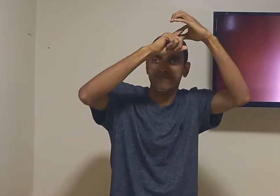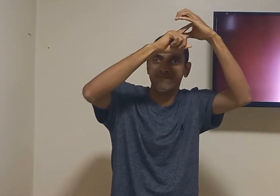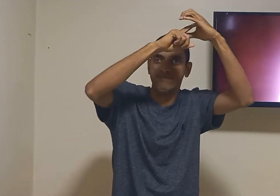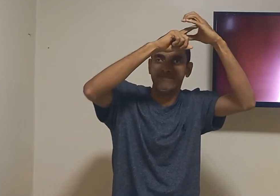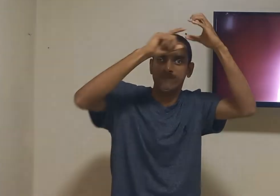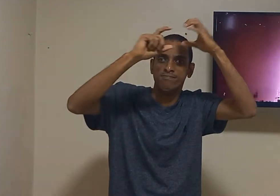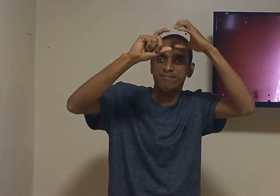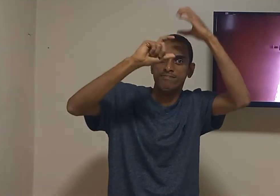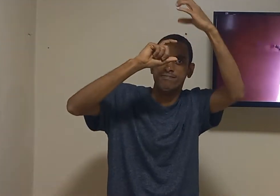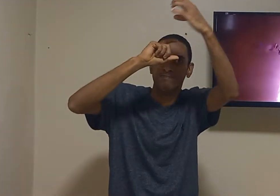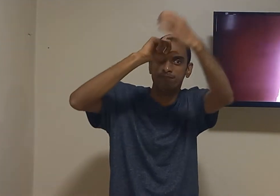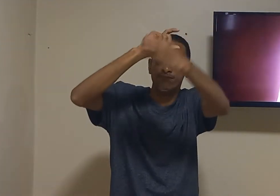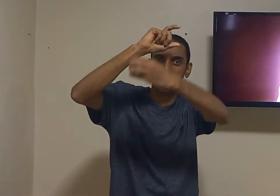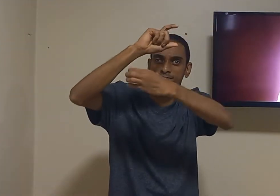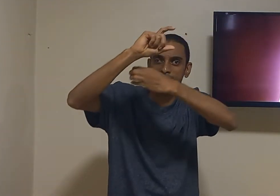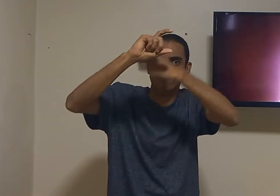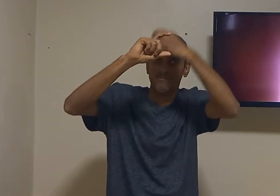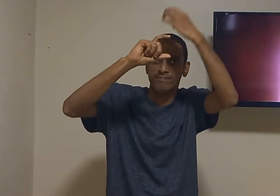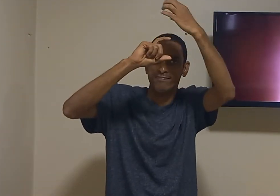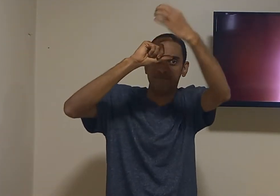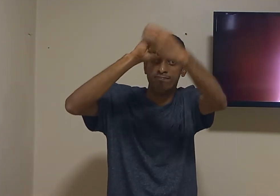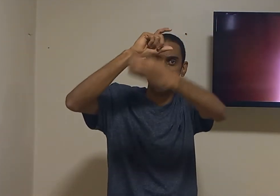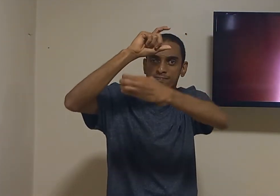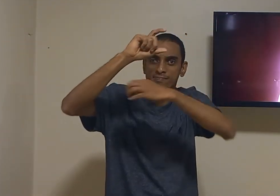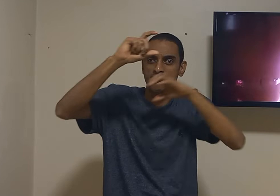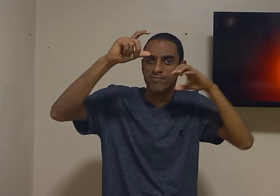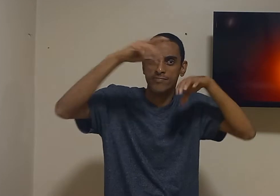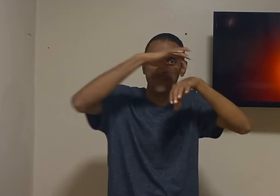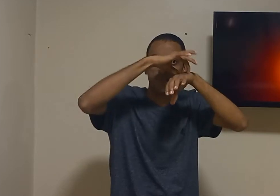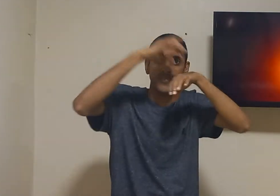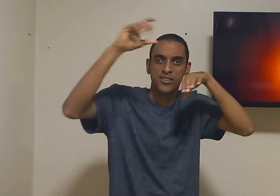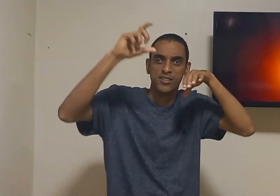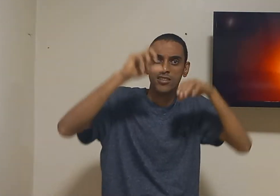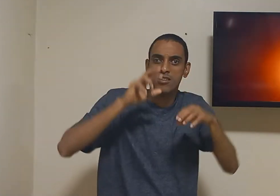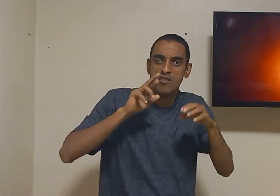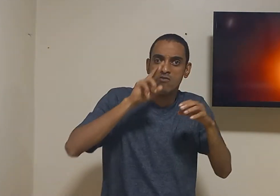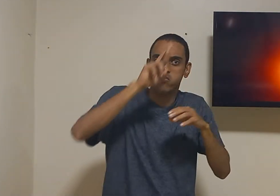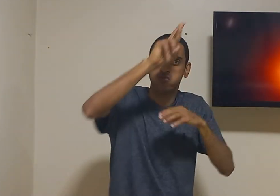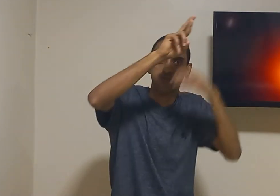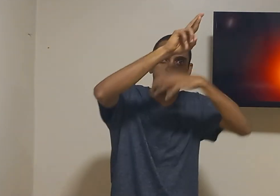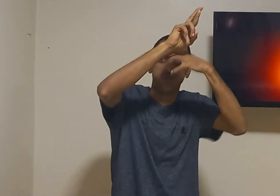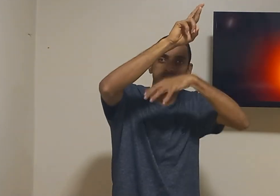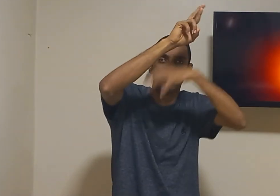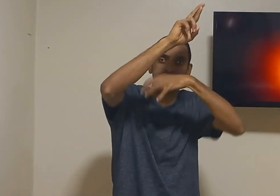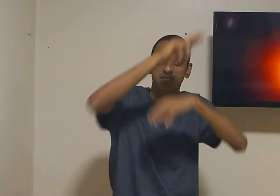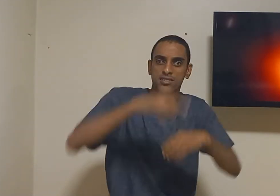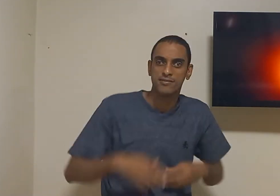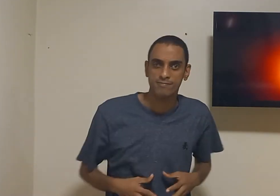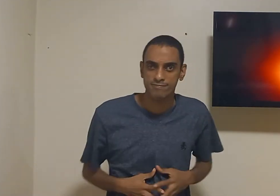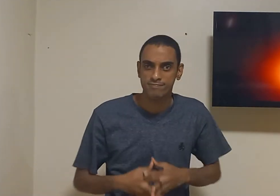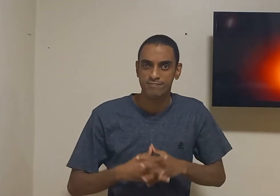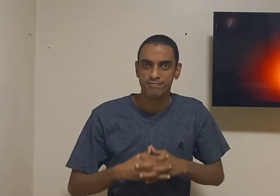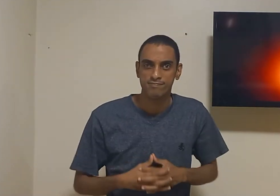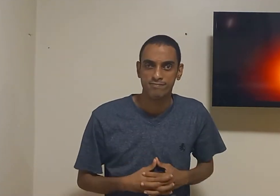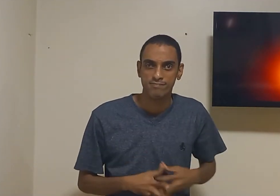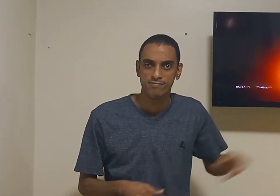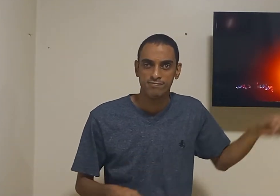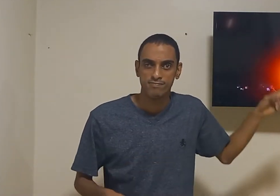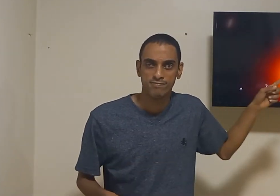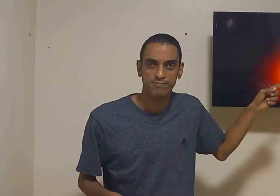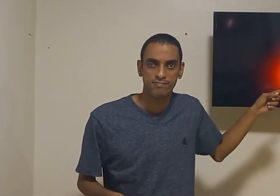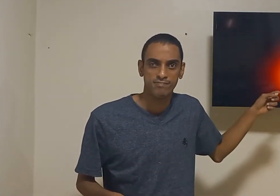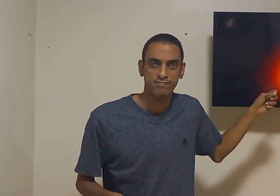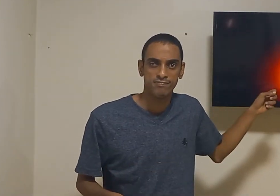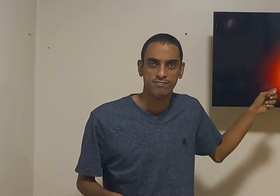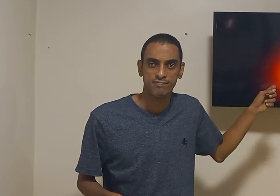Very good control on the roll from teams in Mission Control Houston. All good calls so far. Now 30 seconds into the flight on this one.